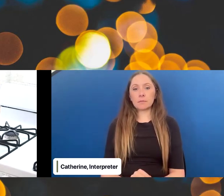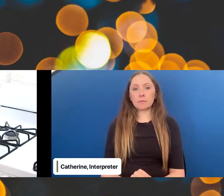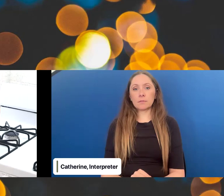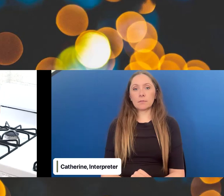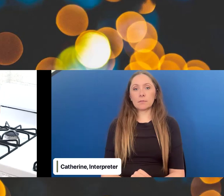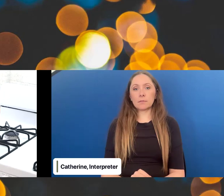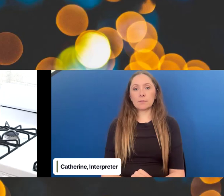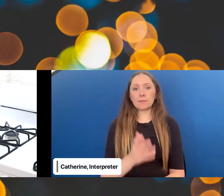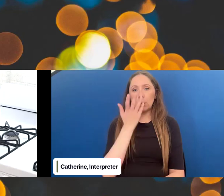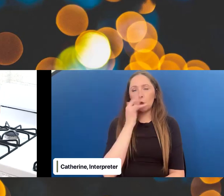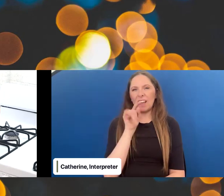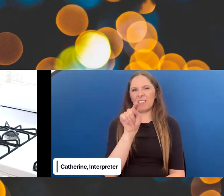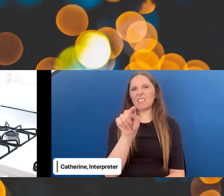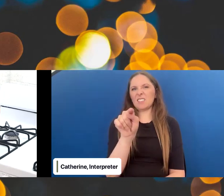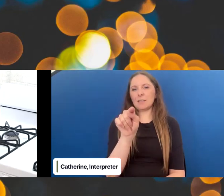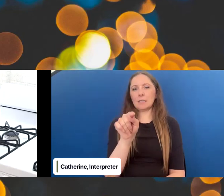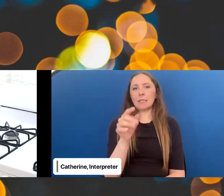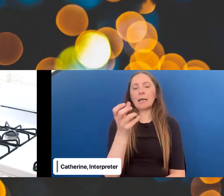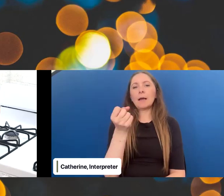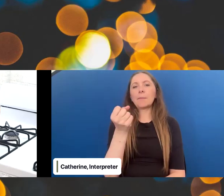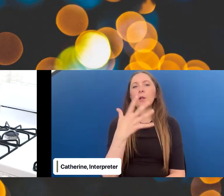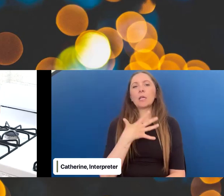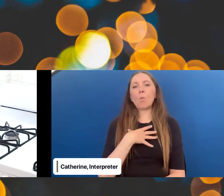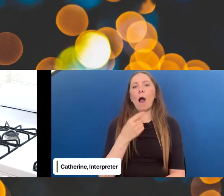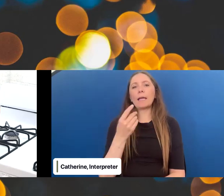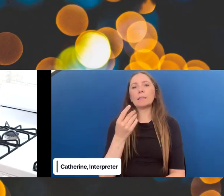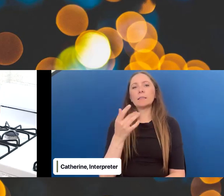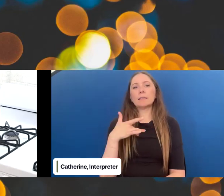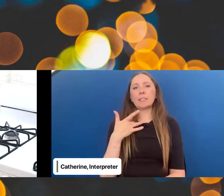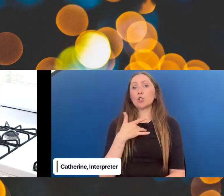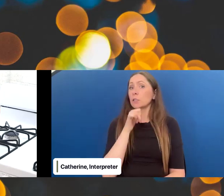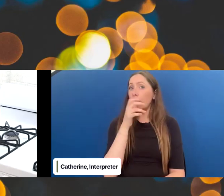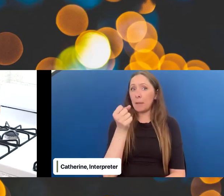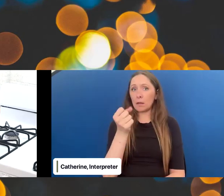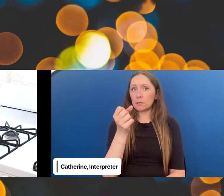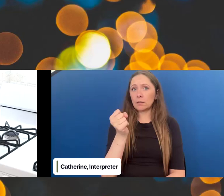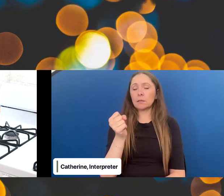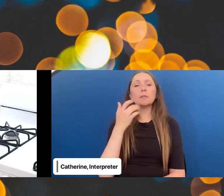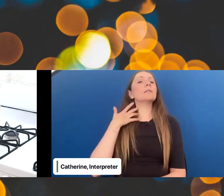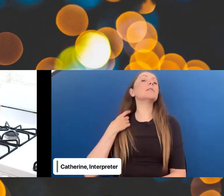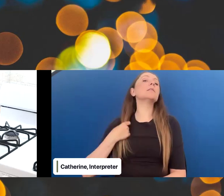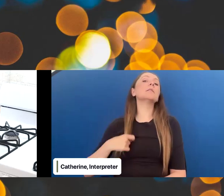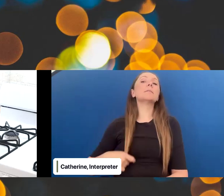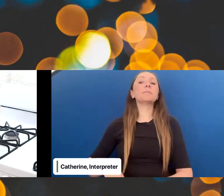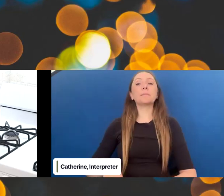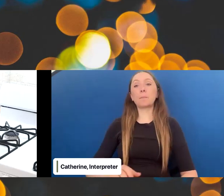And that looks like a milky white texture. It's not milk, all right?